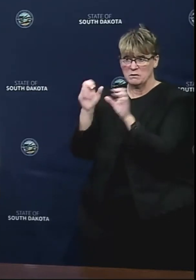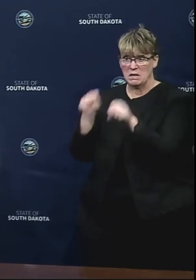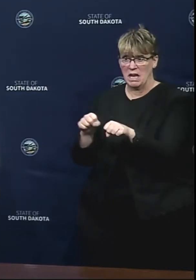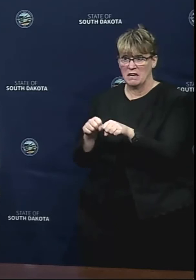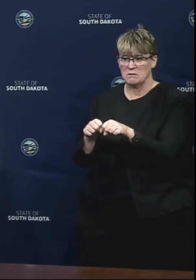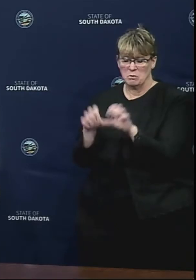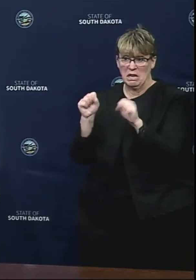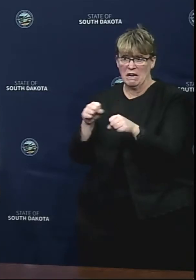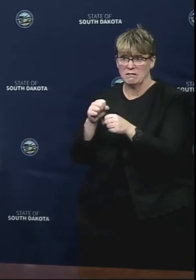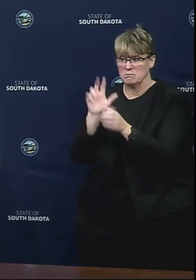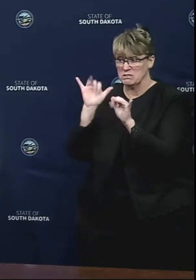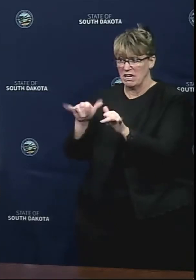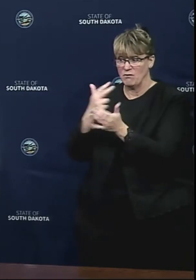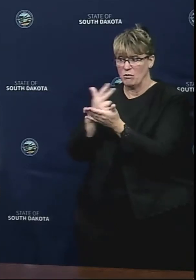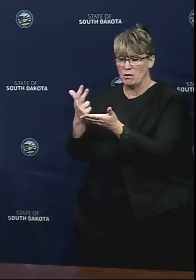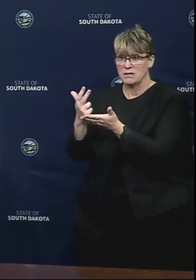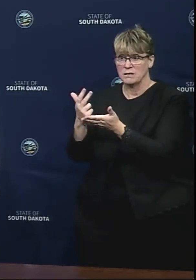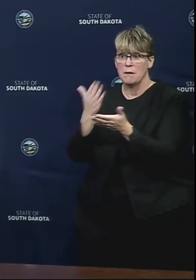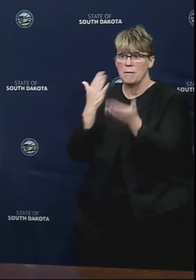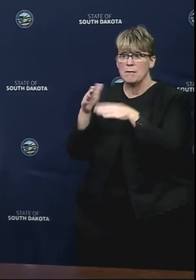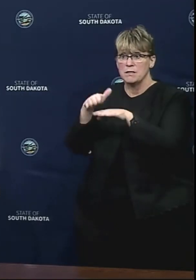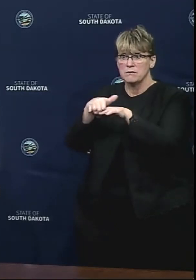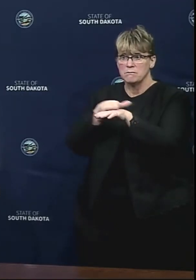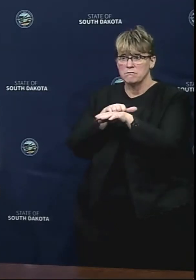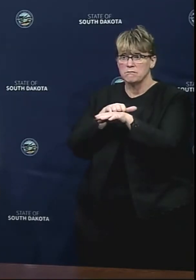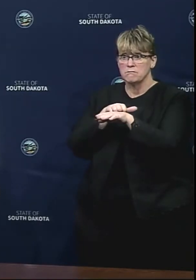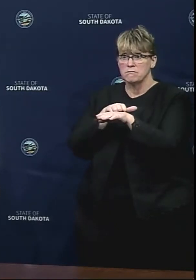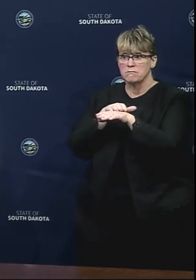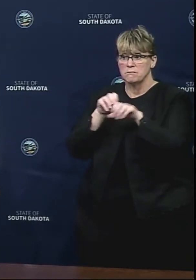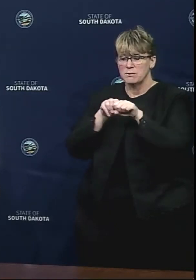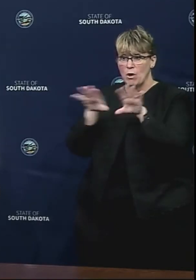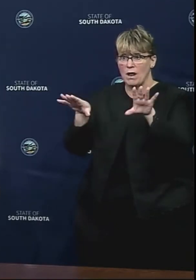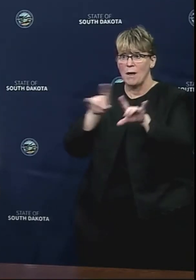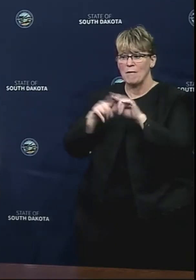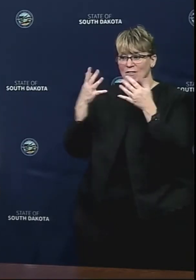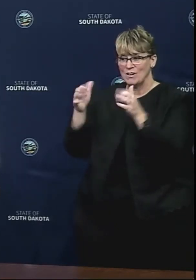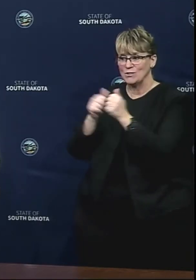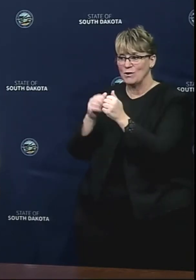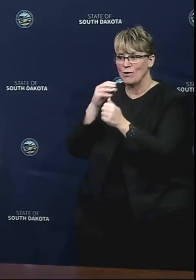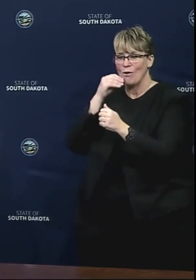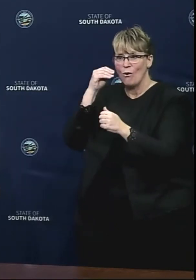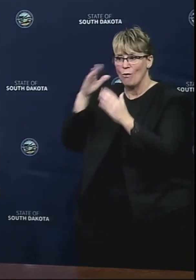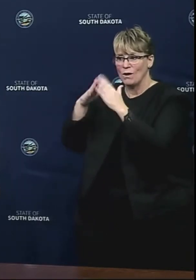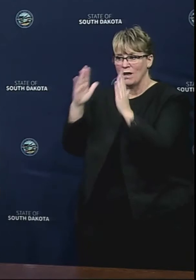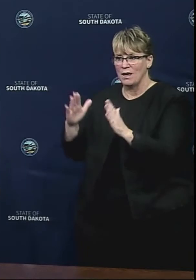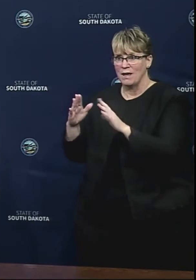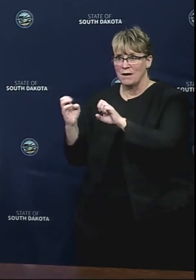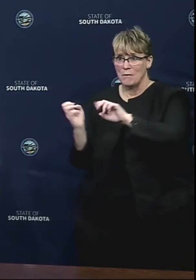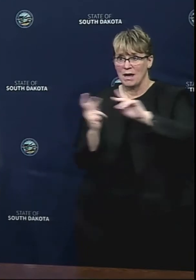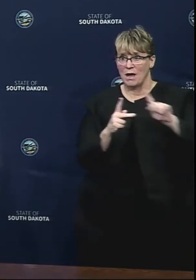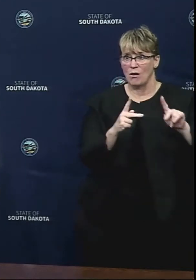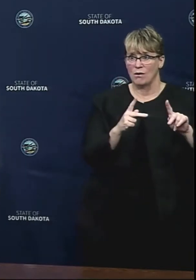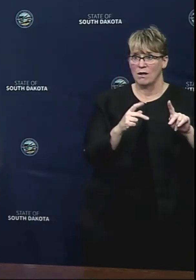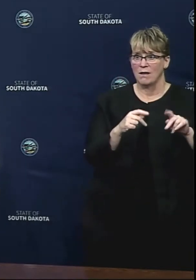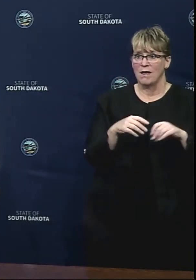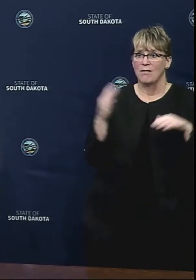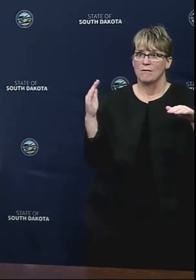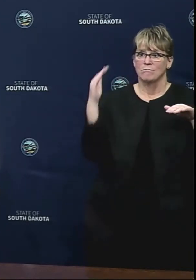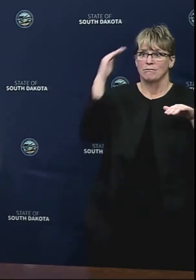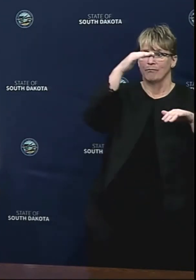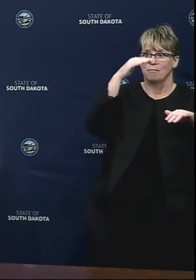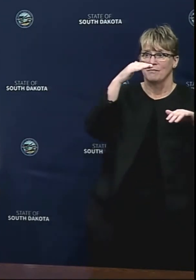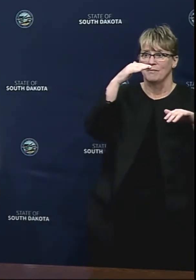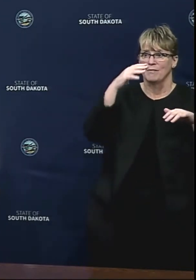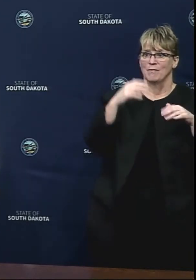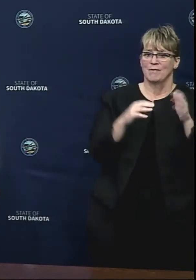We could do that. We might slow down the spread now, but as soon as everybody came out of their house, we would spike with infection rates again, and then I'd be